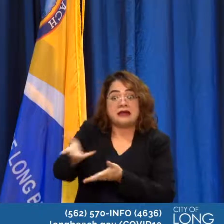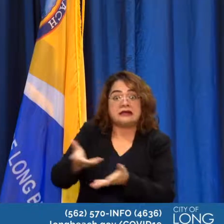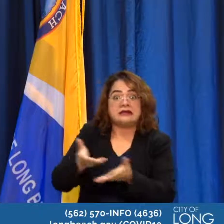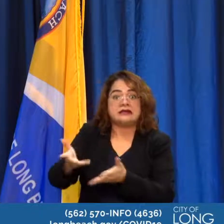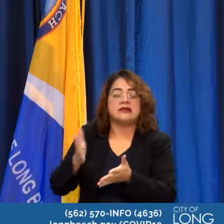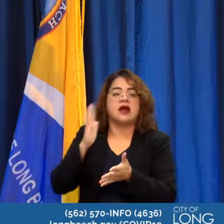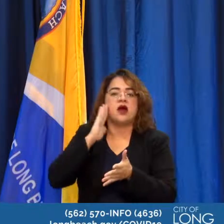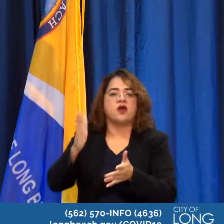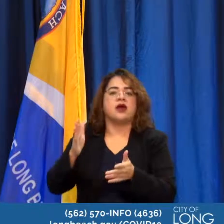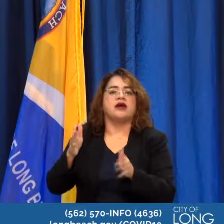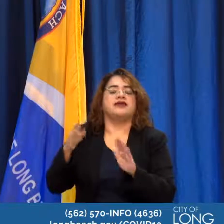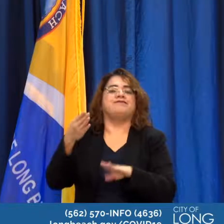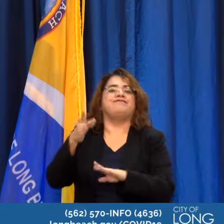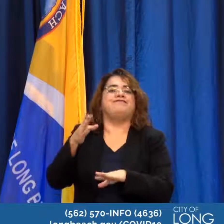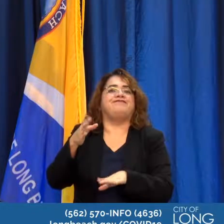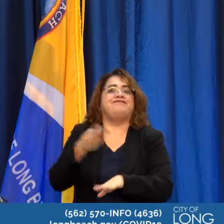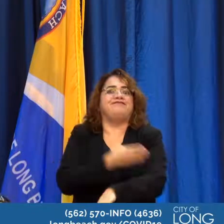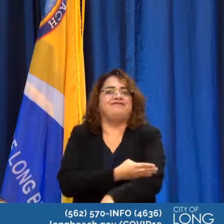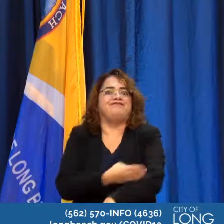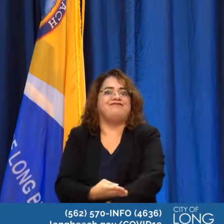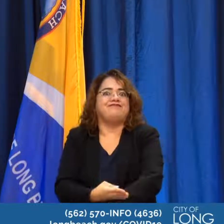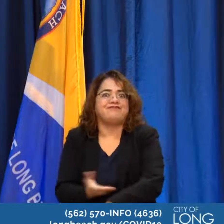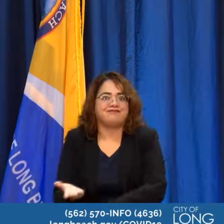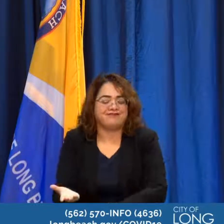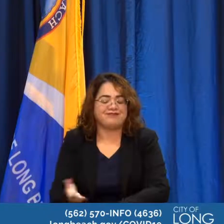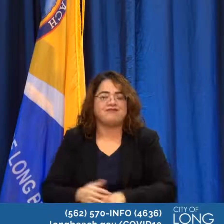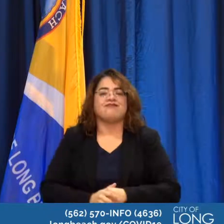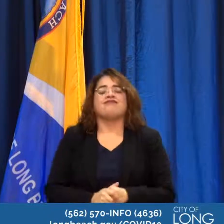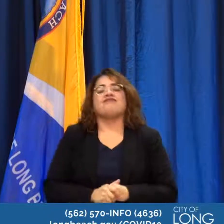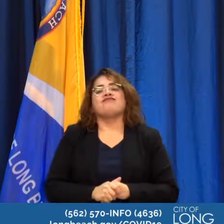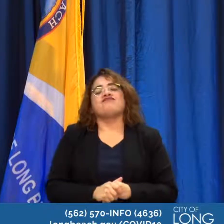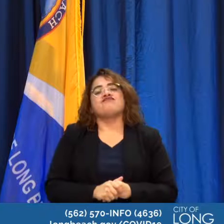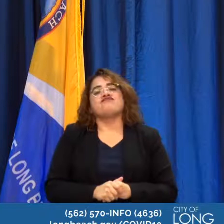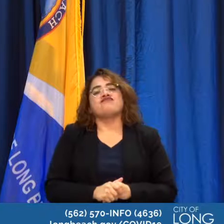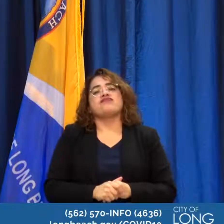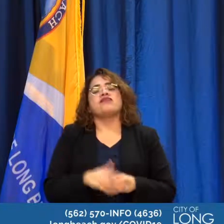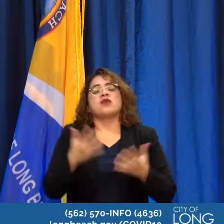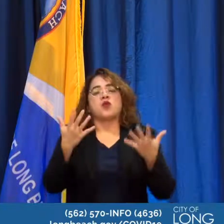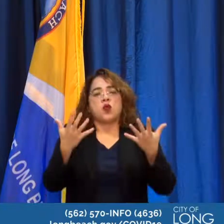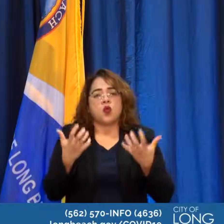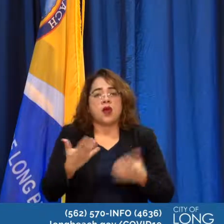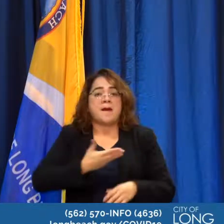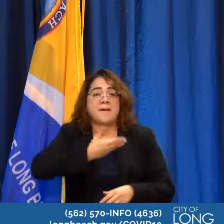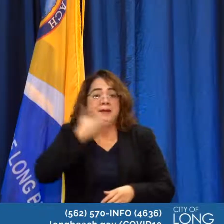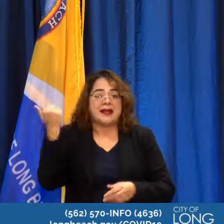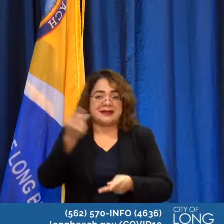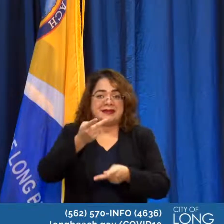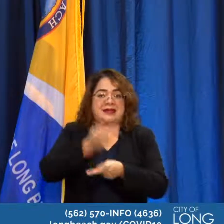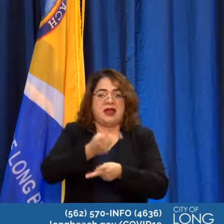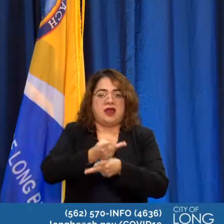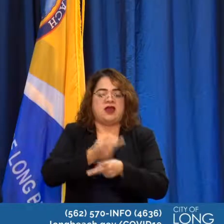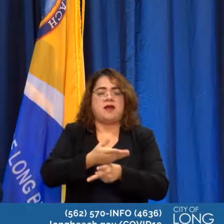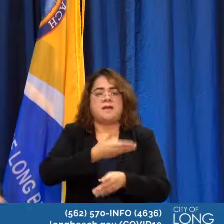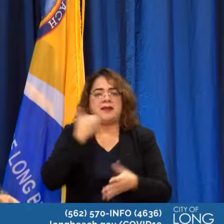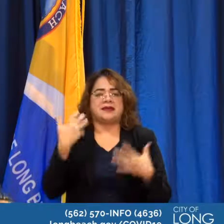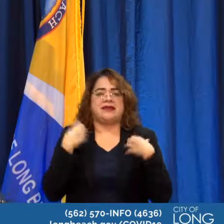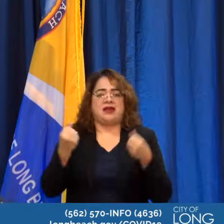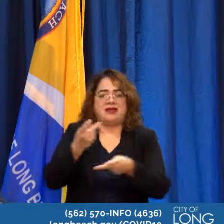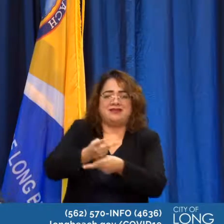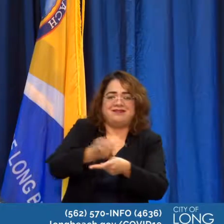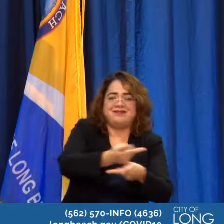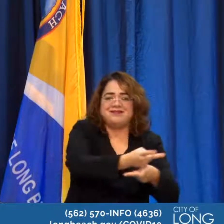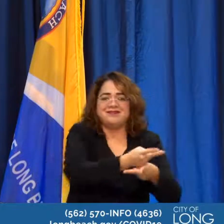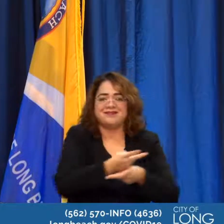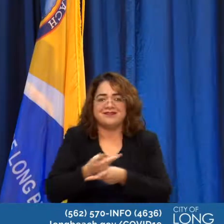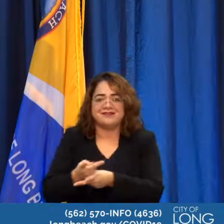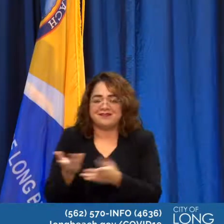I want every single person in our community to have access to the absolute best care possible. And I want to share